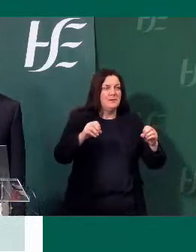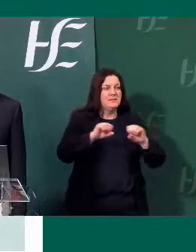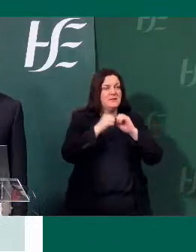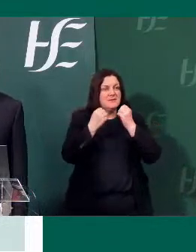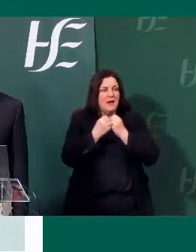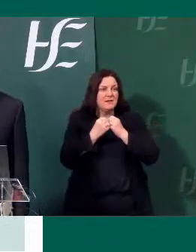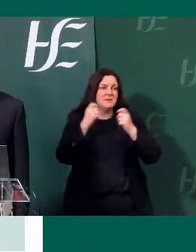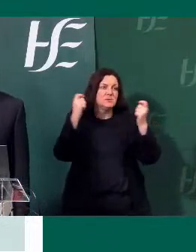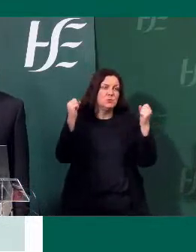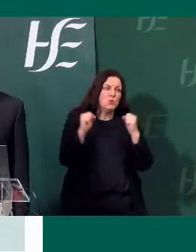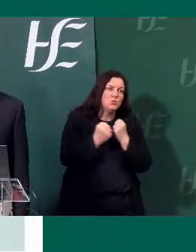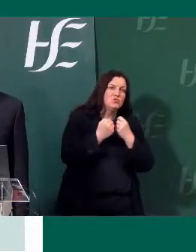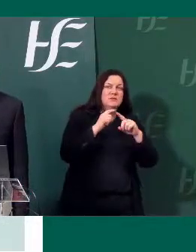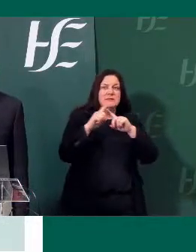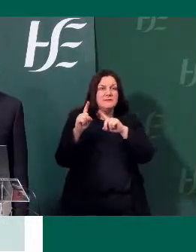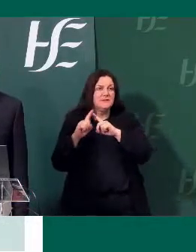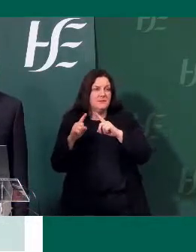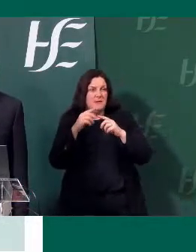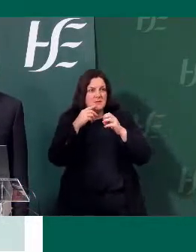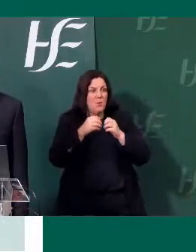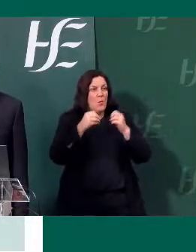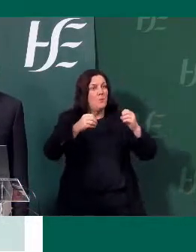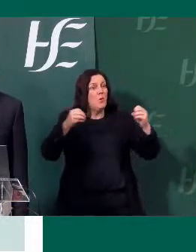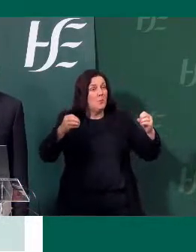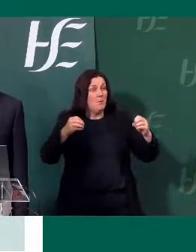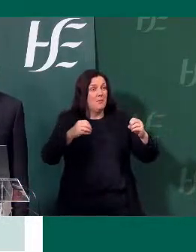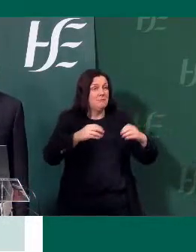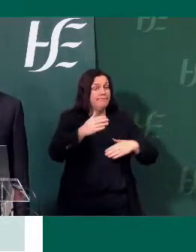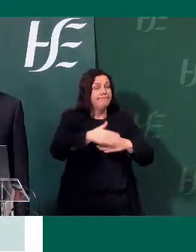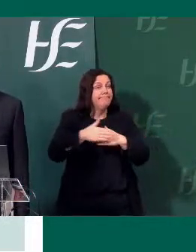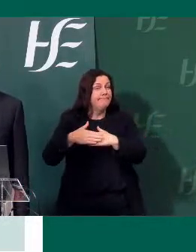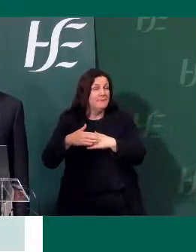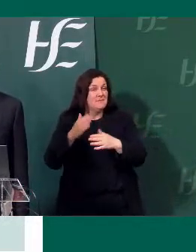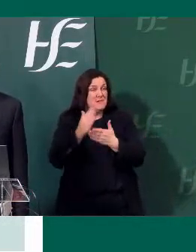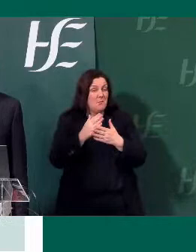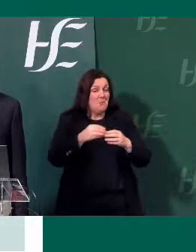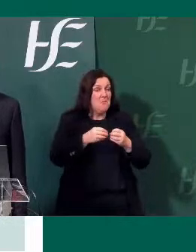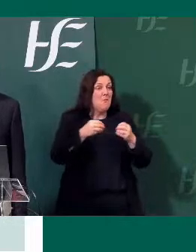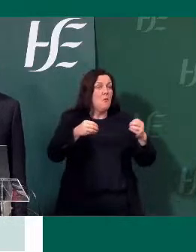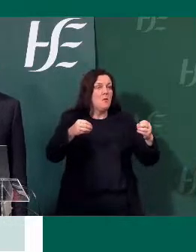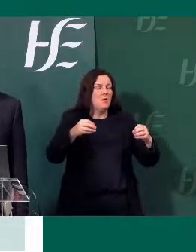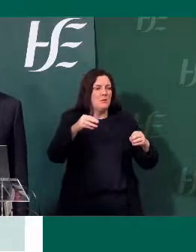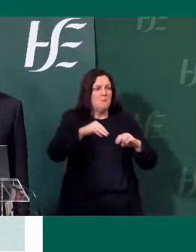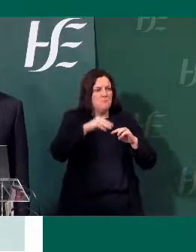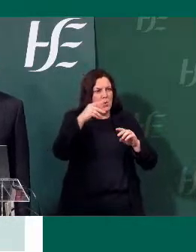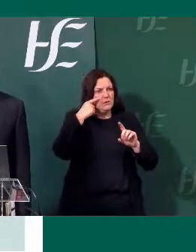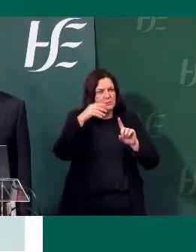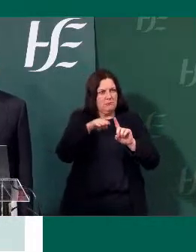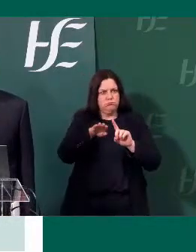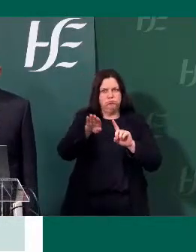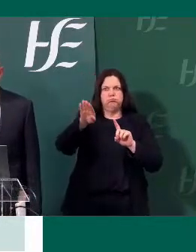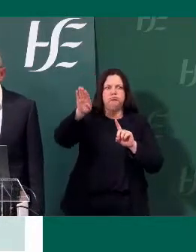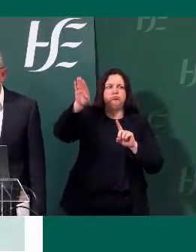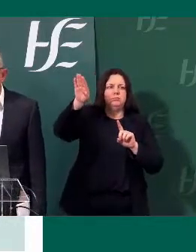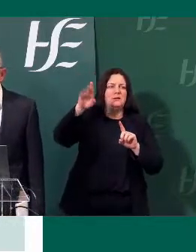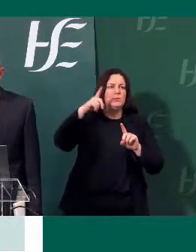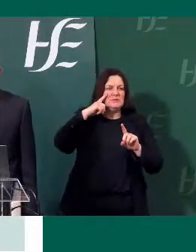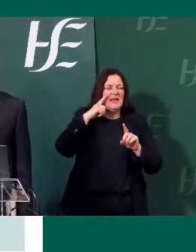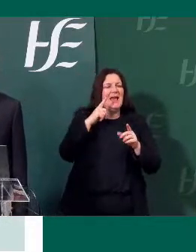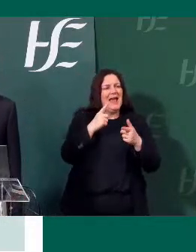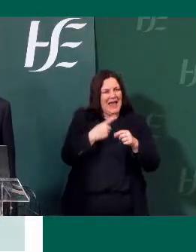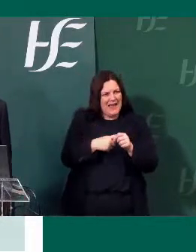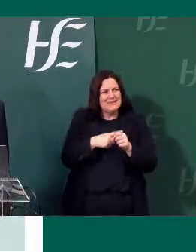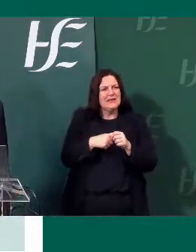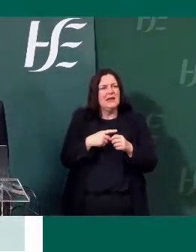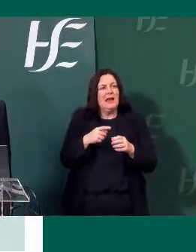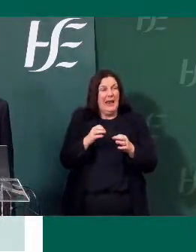missing from this graph, is adults rise first. That 18-plus age group rose first, followed by that purple line, which was children. There was a lag effect